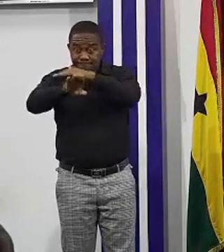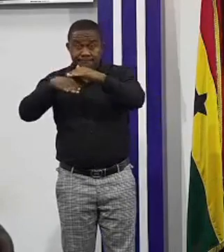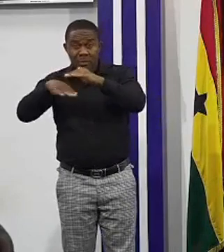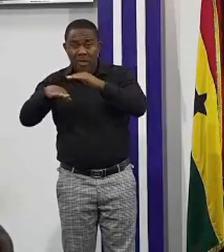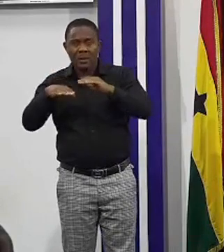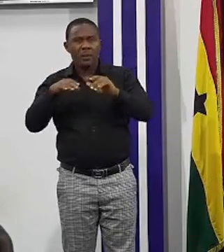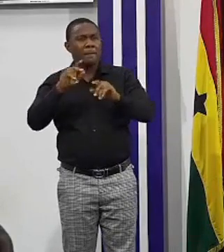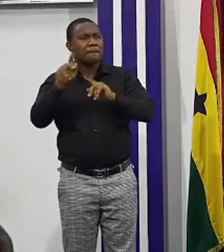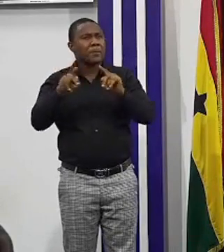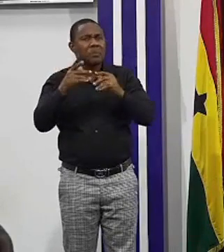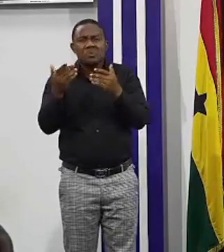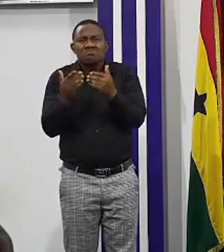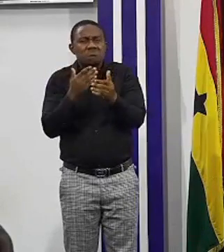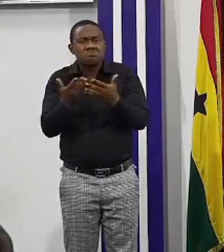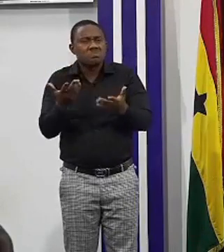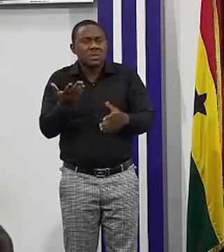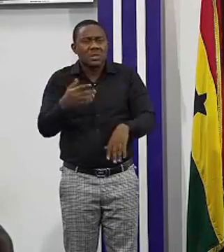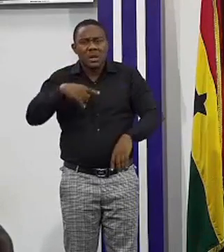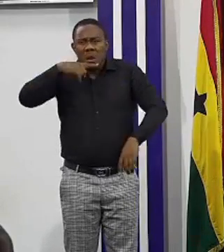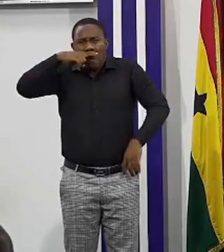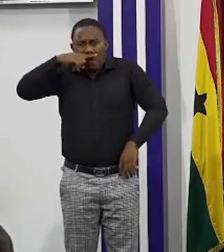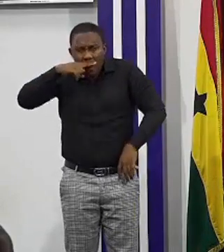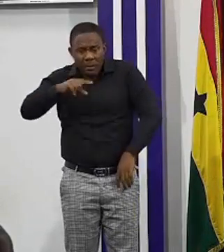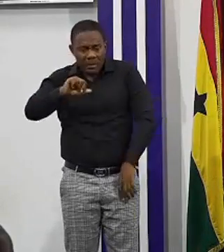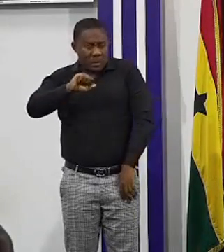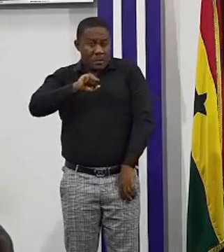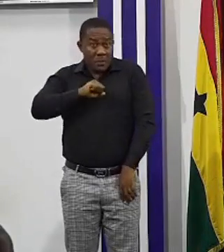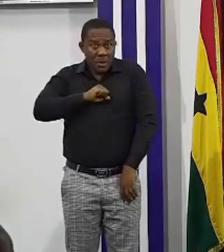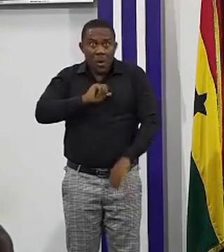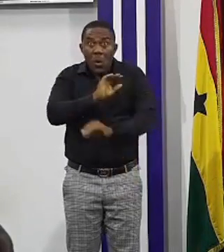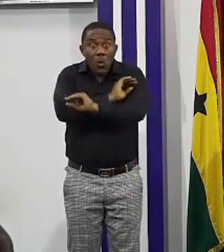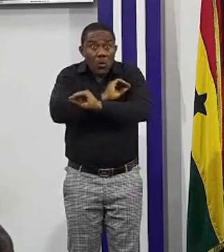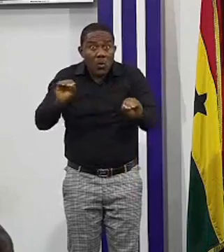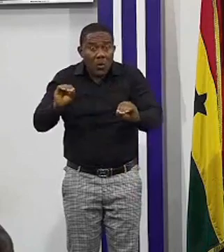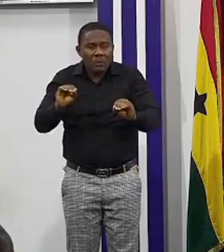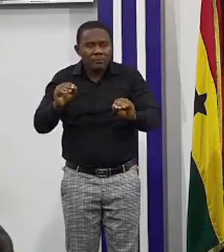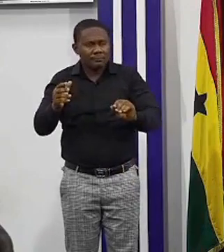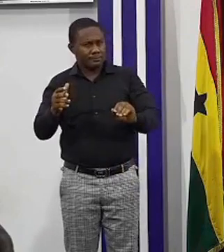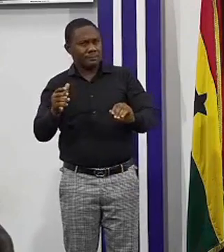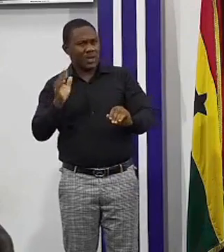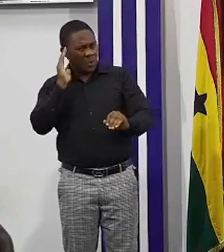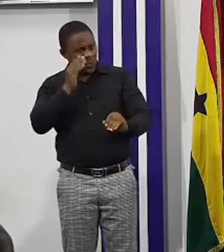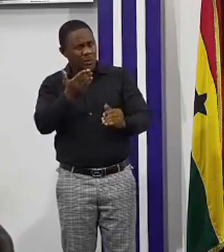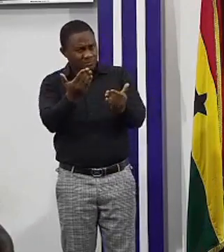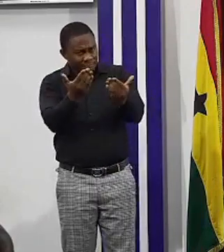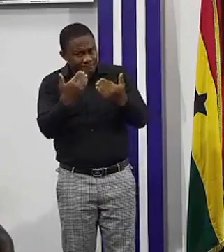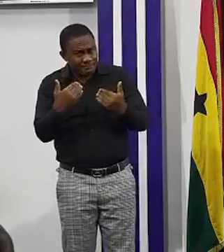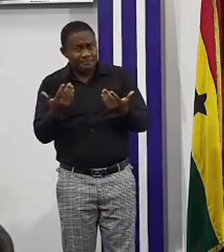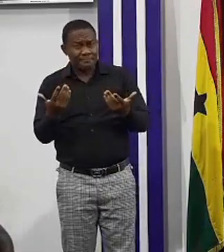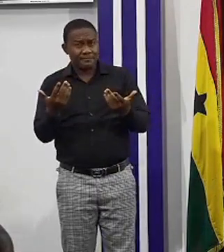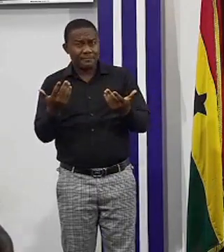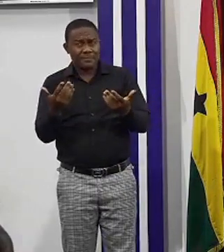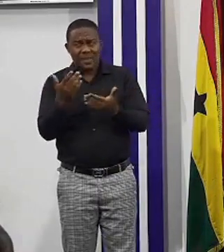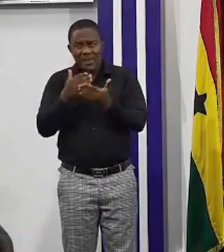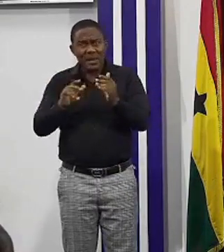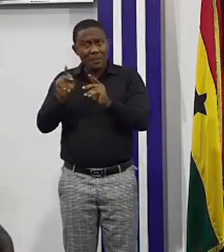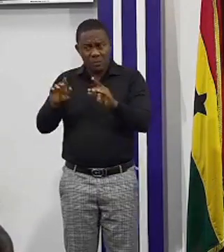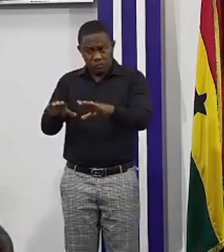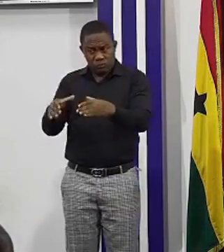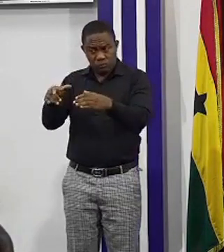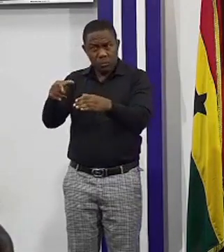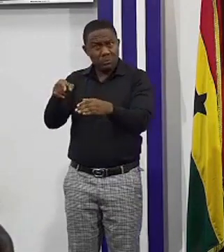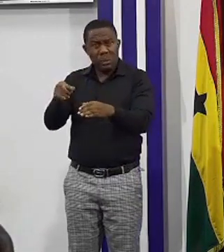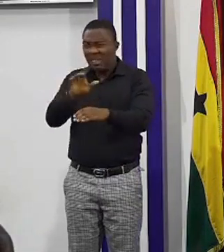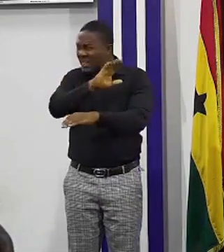and test even persons who are not sick, who are not symptomatic, persons that we call at-risk